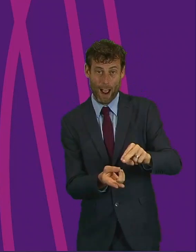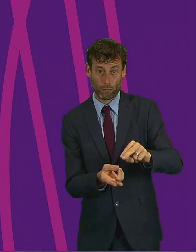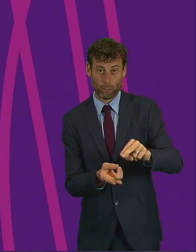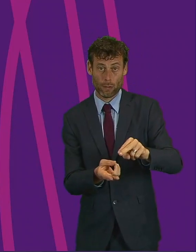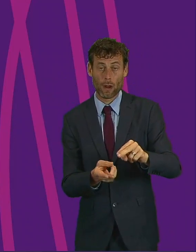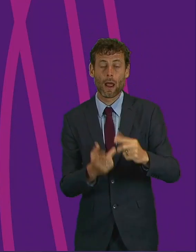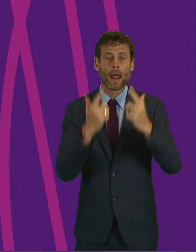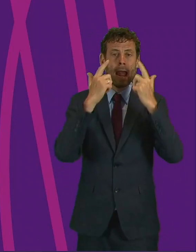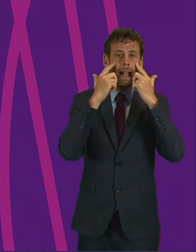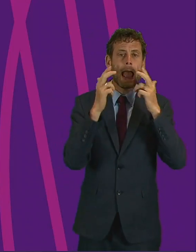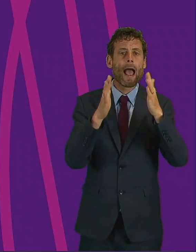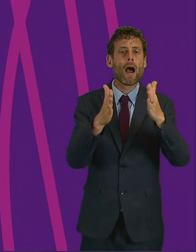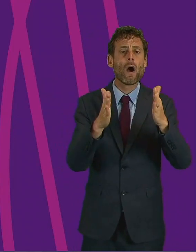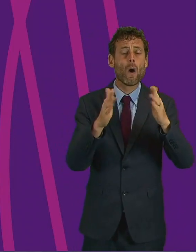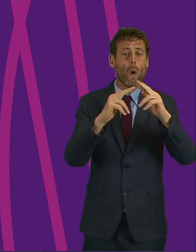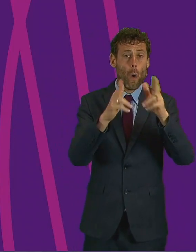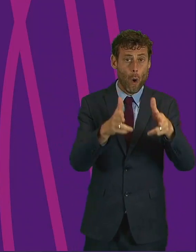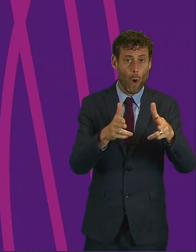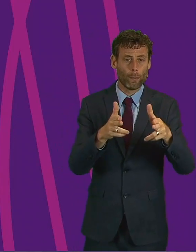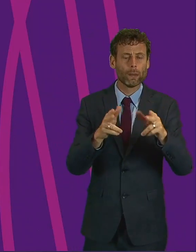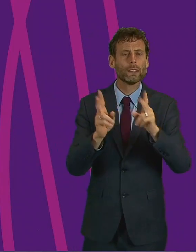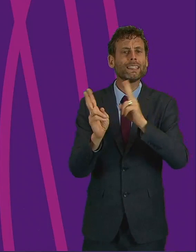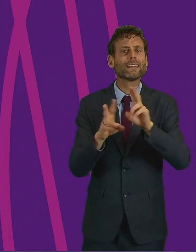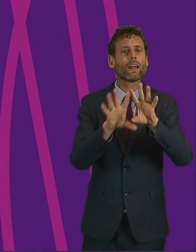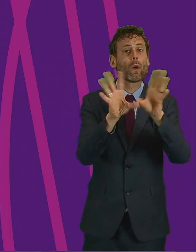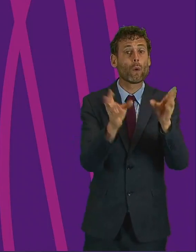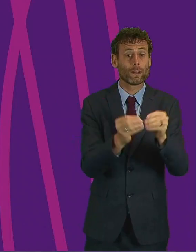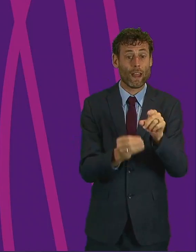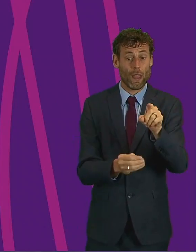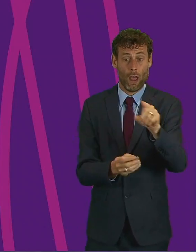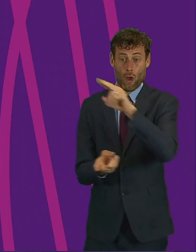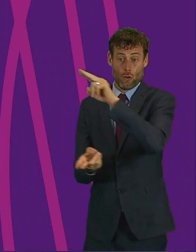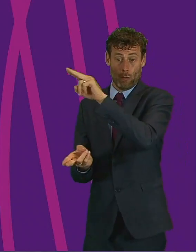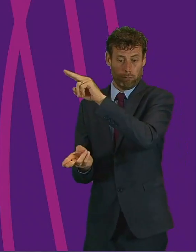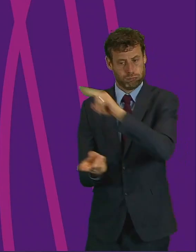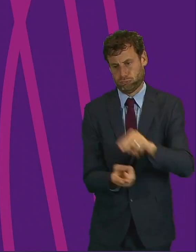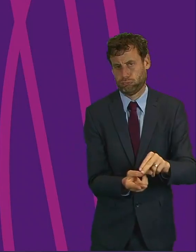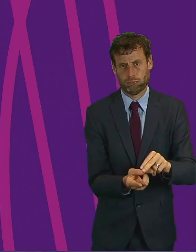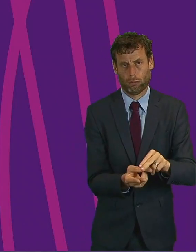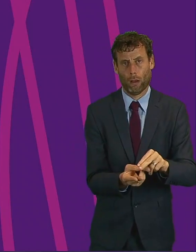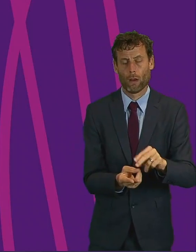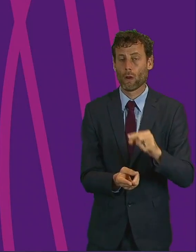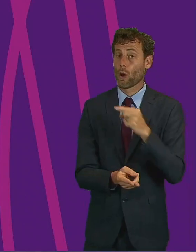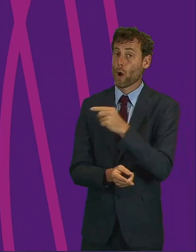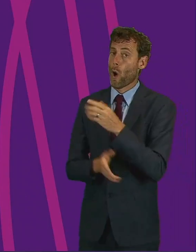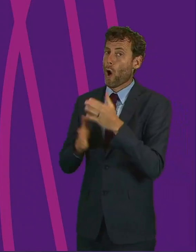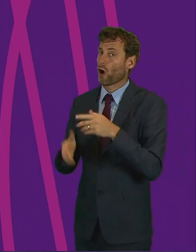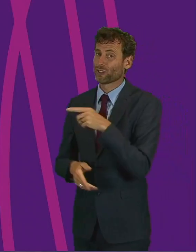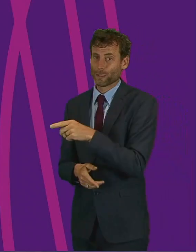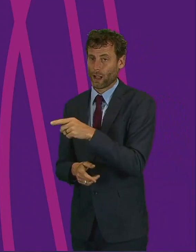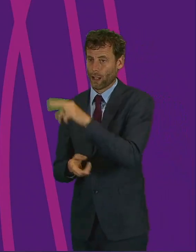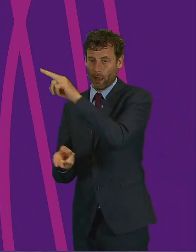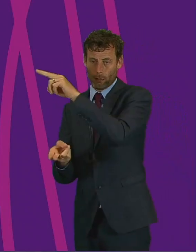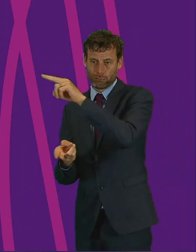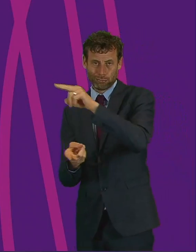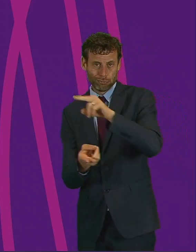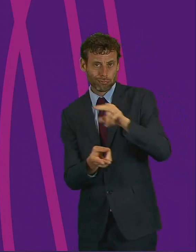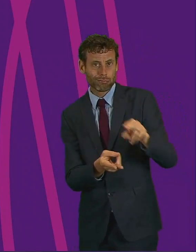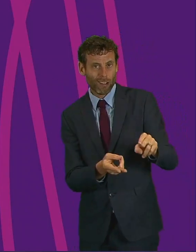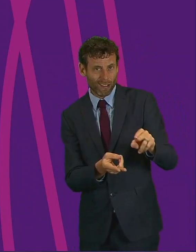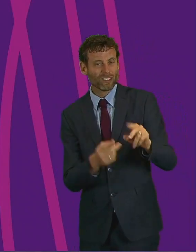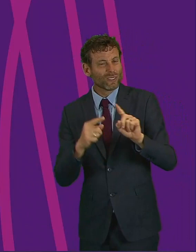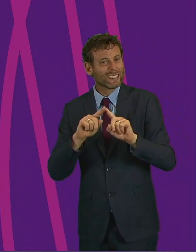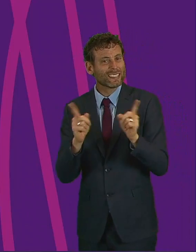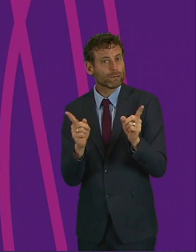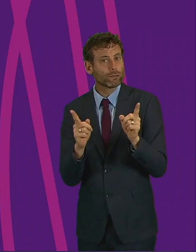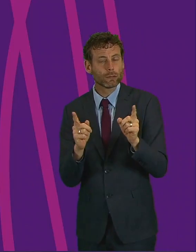deaths in hospital, which says that the measures we are taking in care homes are having an effect, and we need to keep focused on making sure we do the